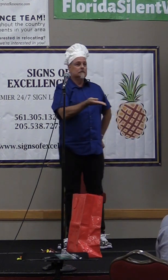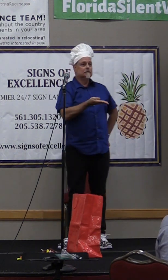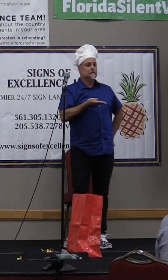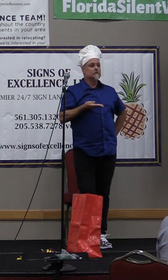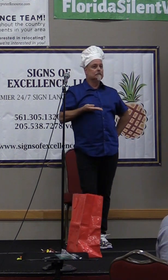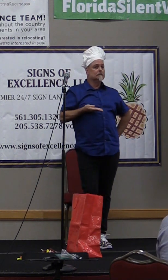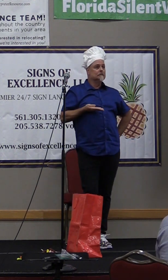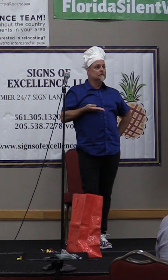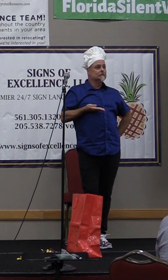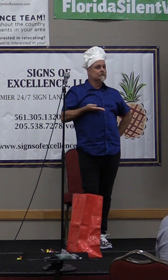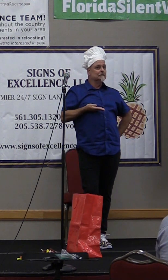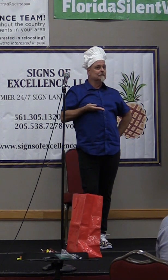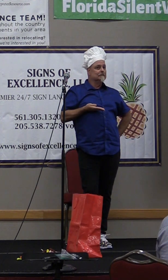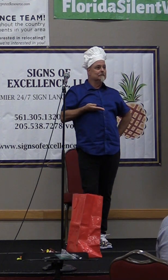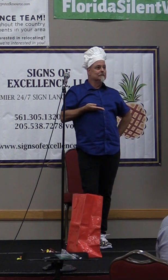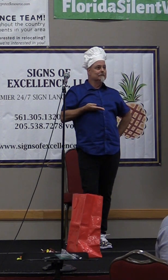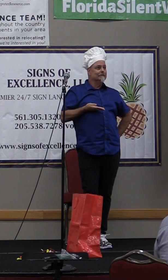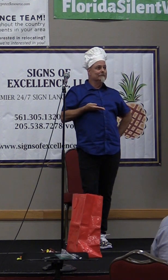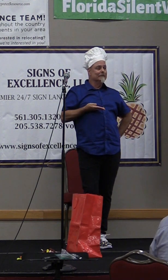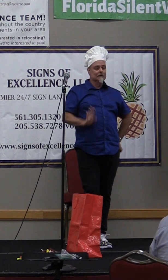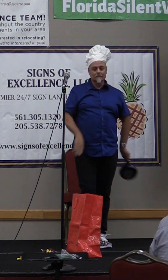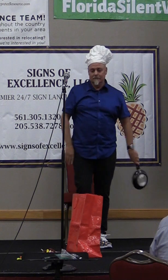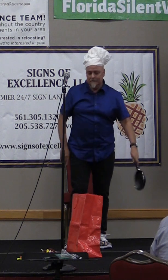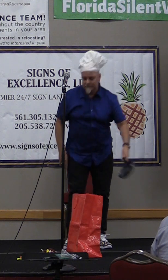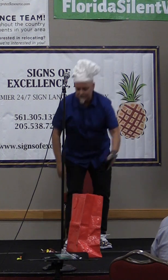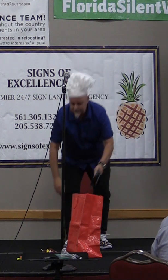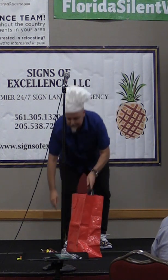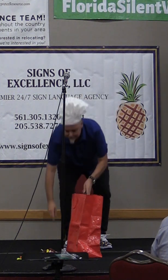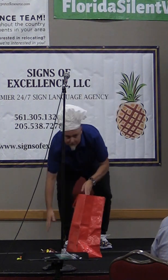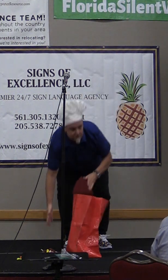the head. And it's on my plate.